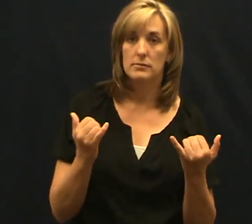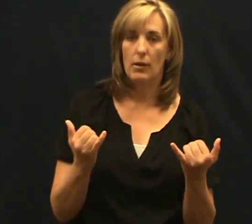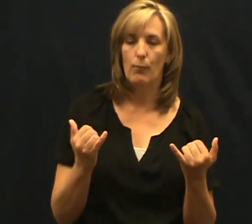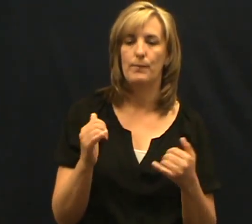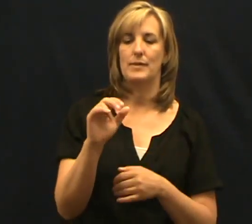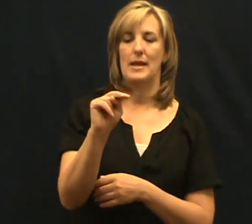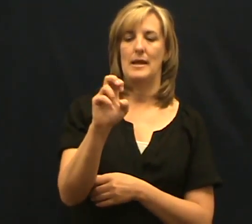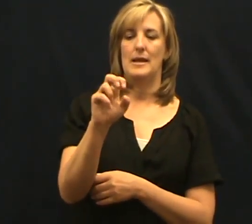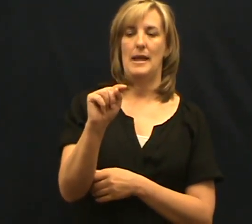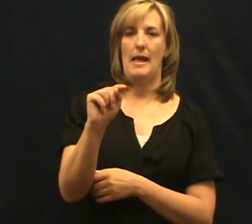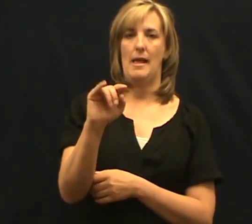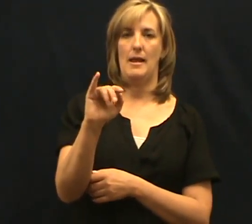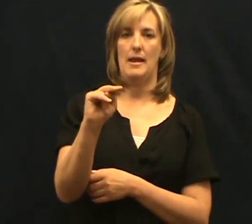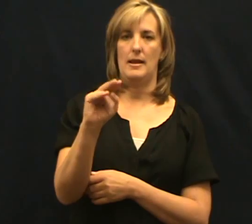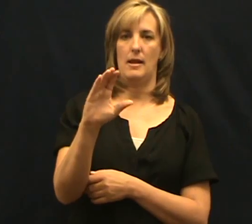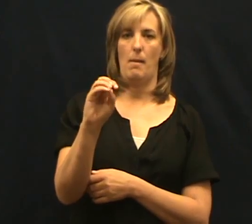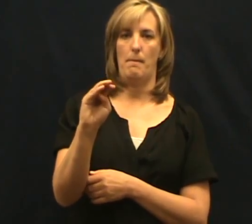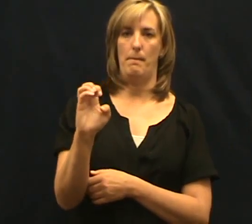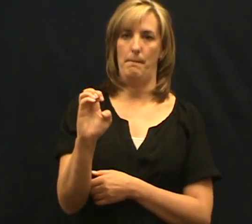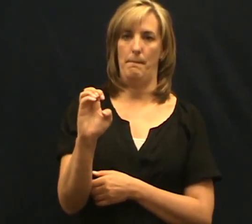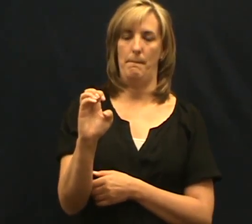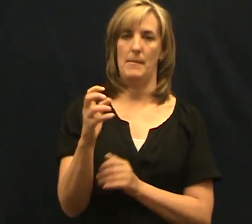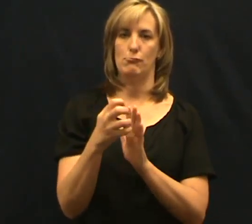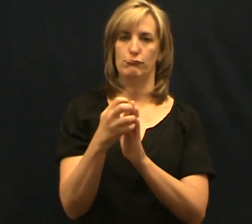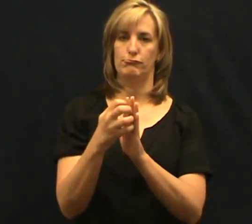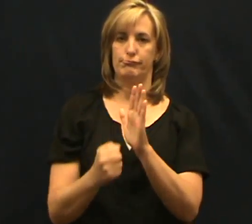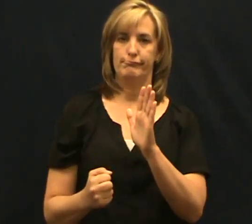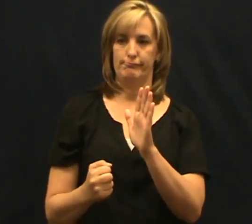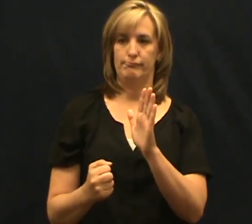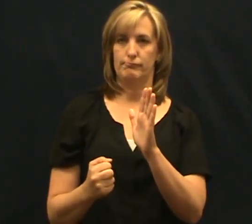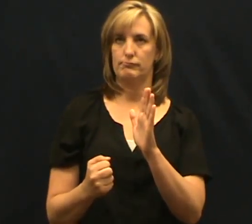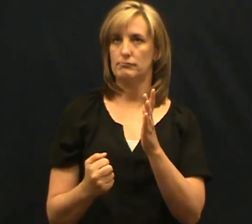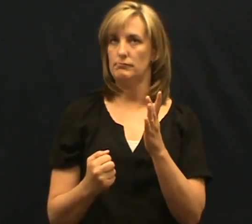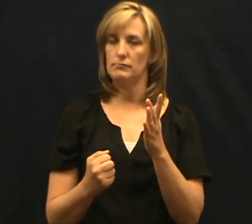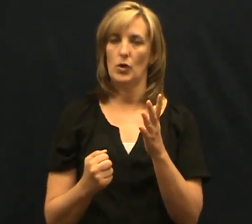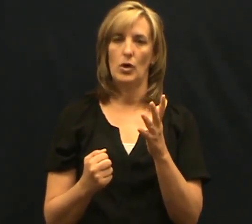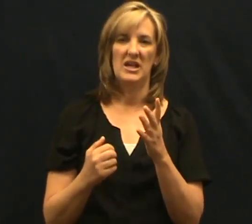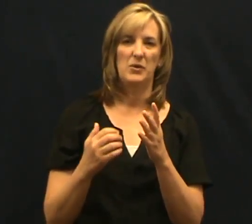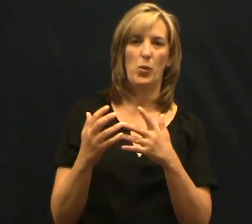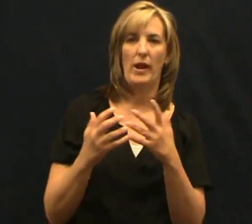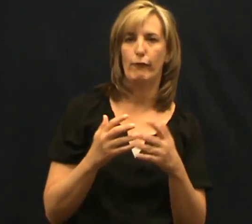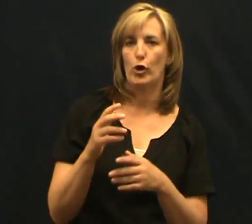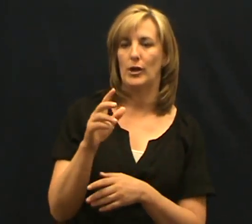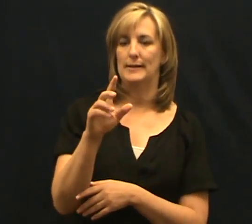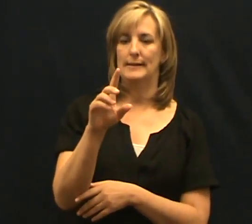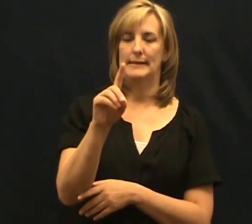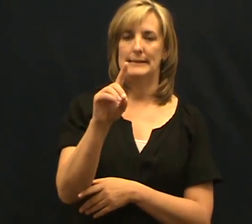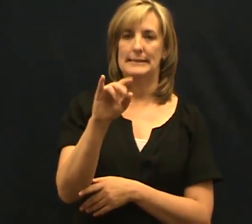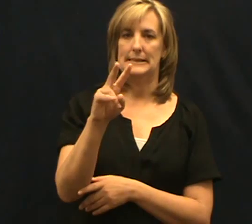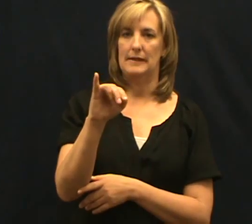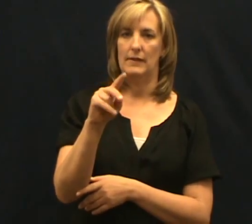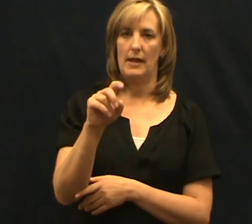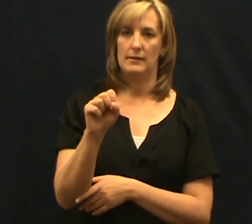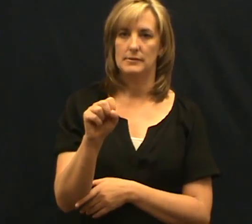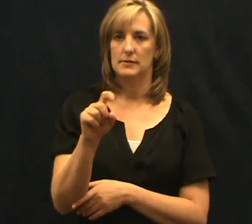minus whatever subtractions we have, in this case dividends, for a balance of retained earnings of $100.